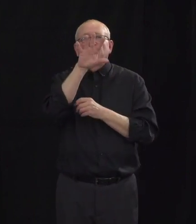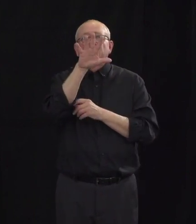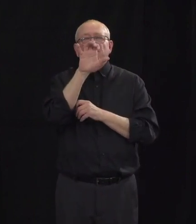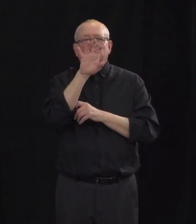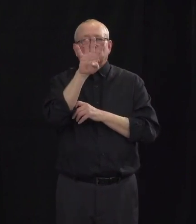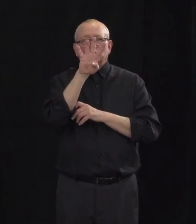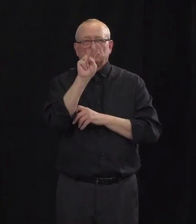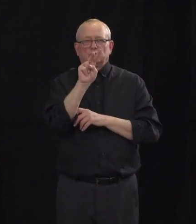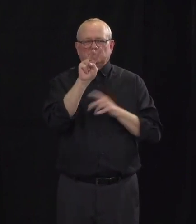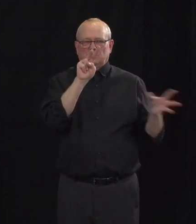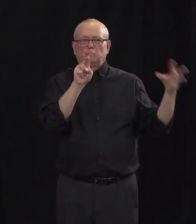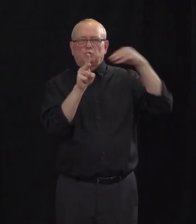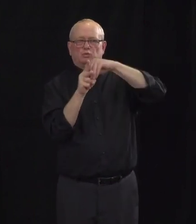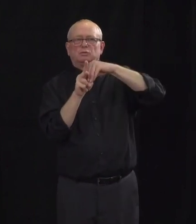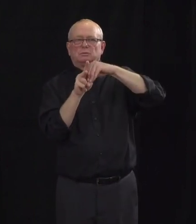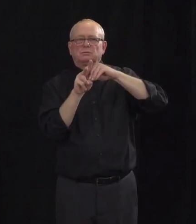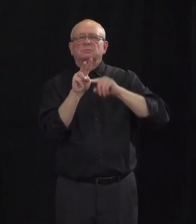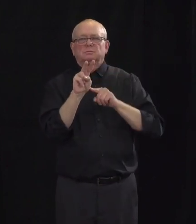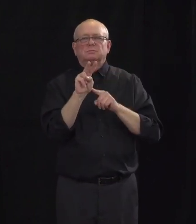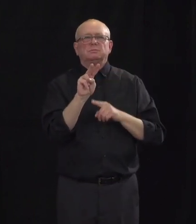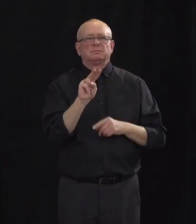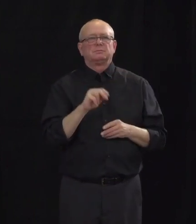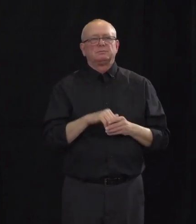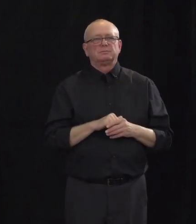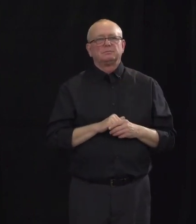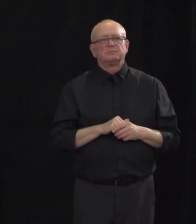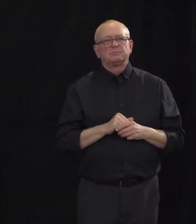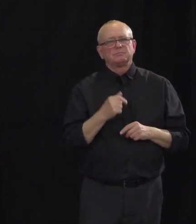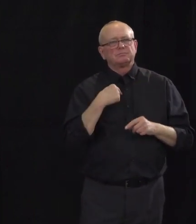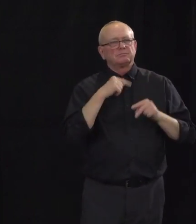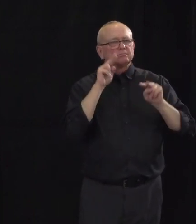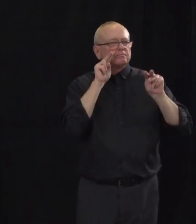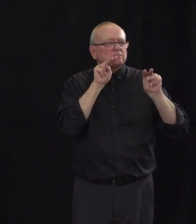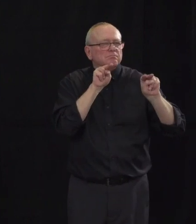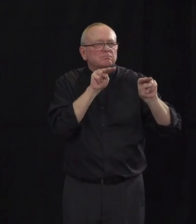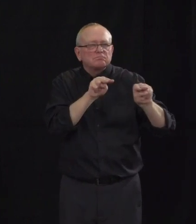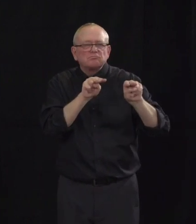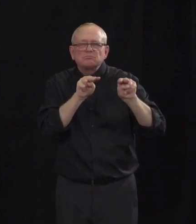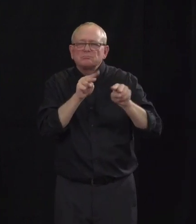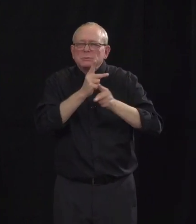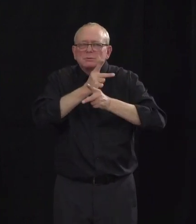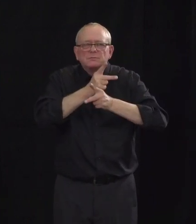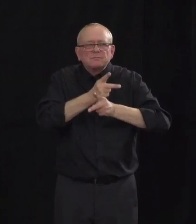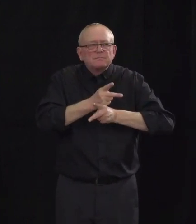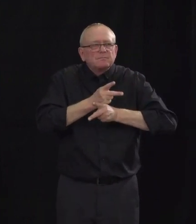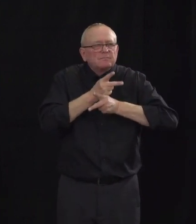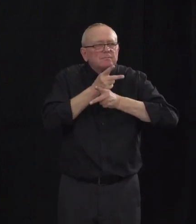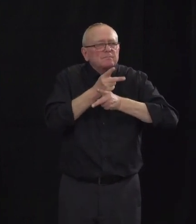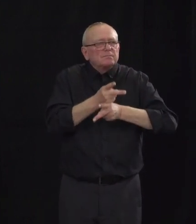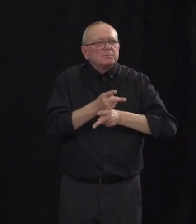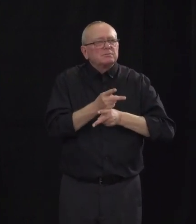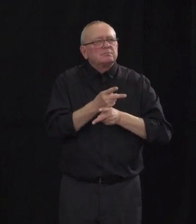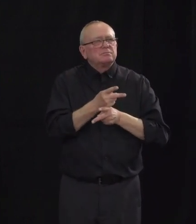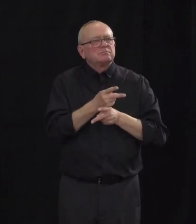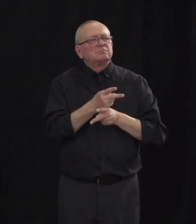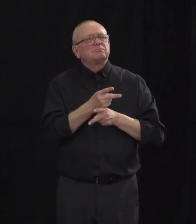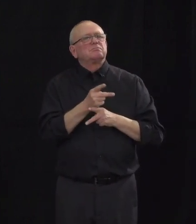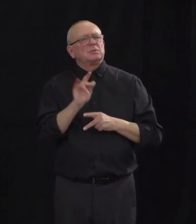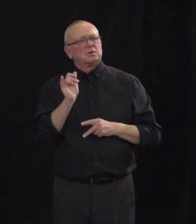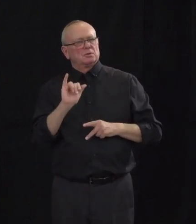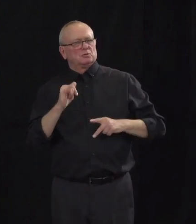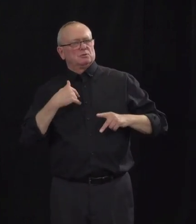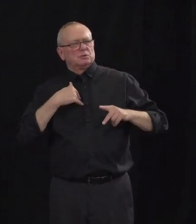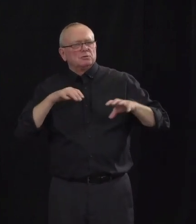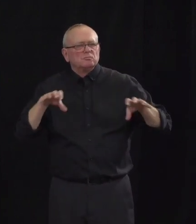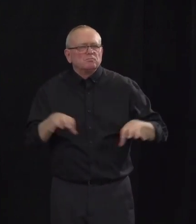to very closely assess the situation in our province and respond accordingly to protect the health of Albertans.